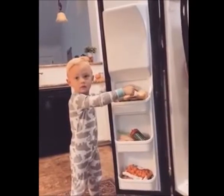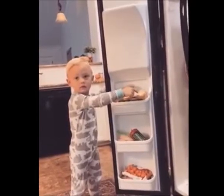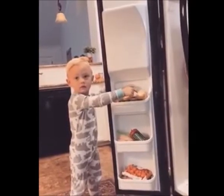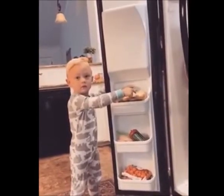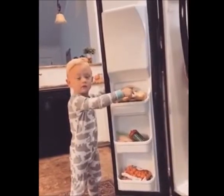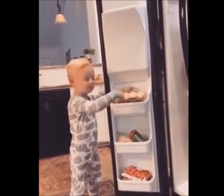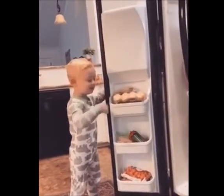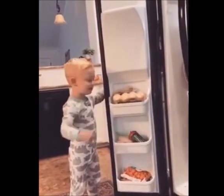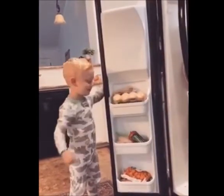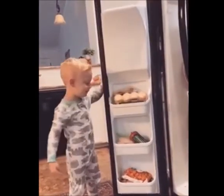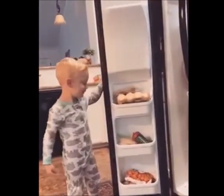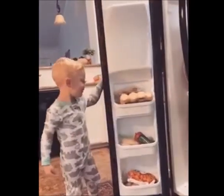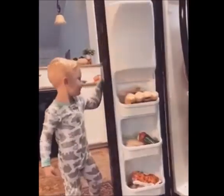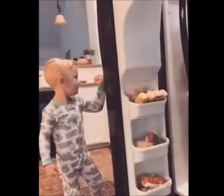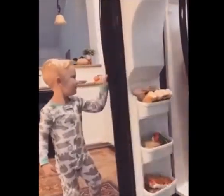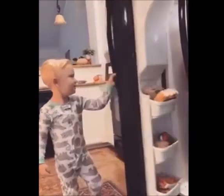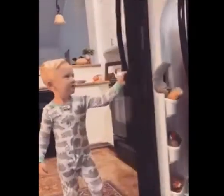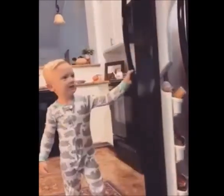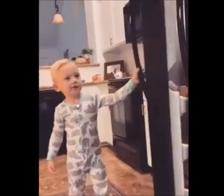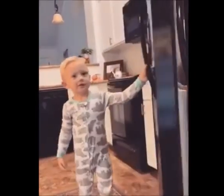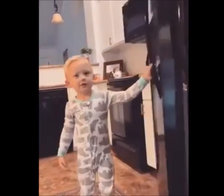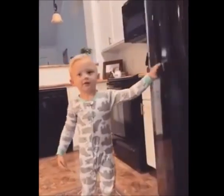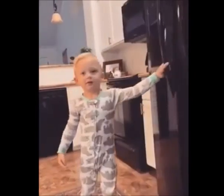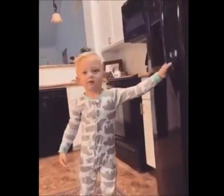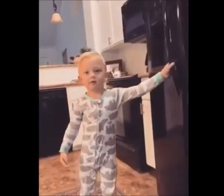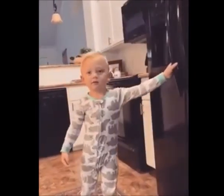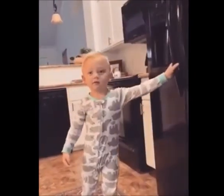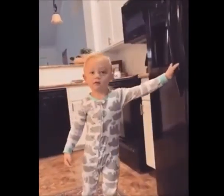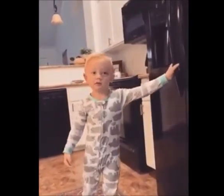sorry. Me too.